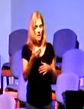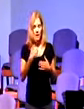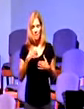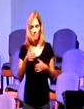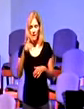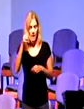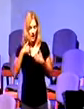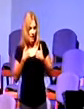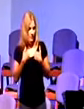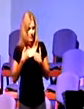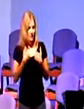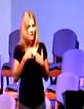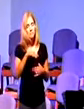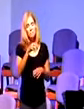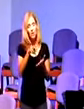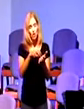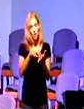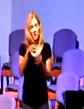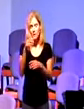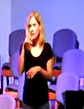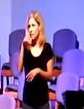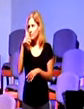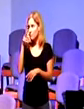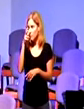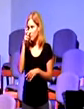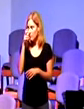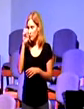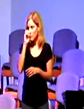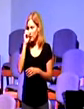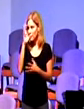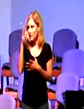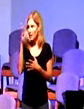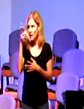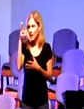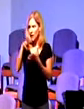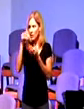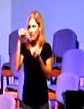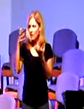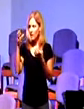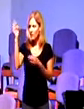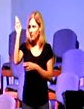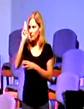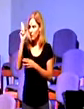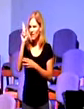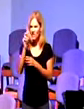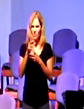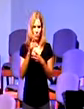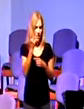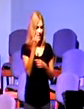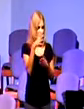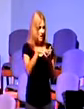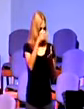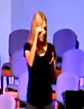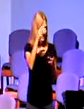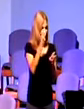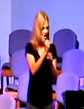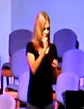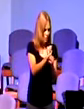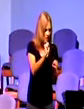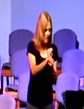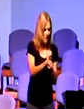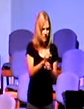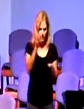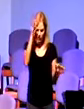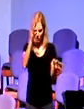and pigs. And I learned a lot of useful things growing up in a village, and one of those was hard work. I was very determined as a little